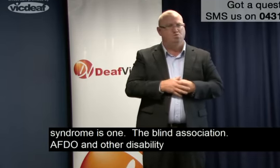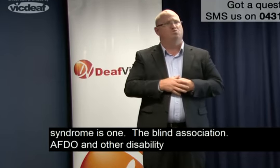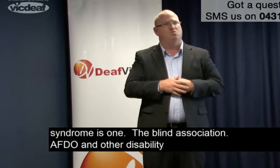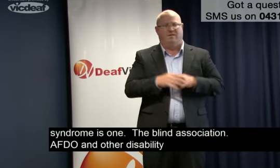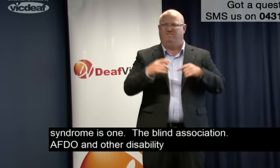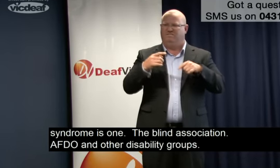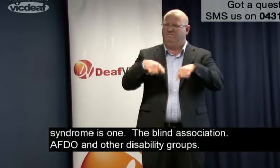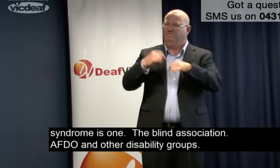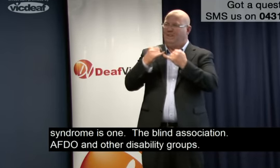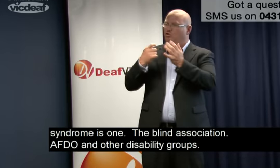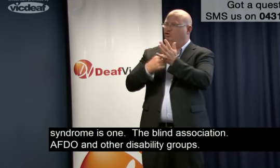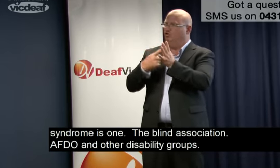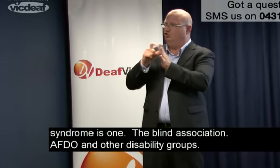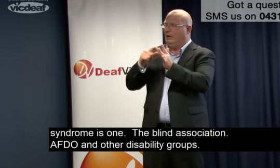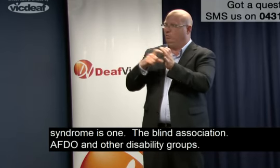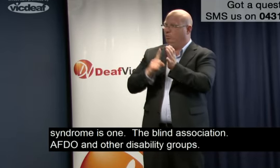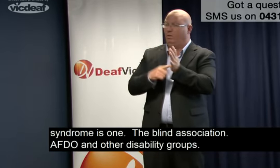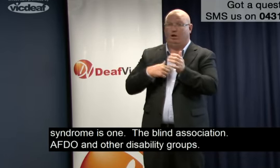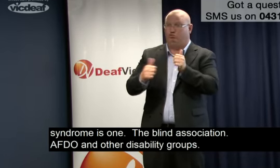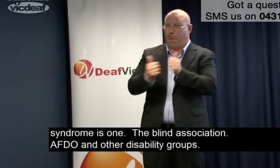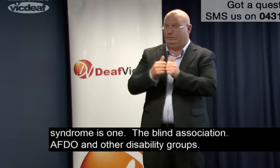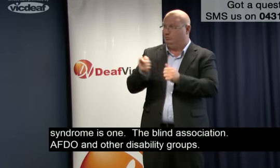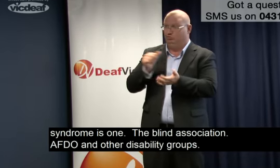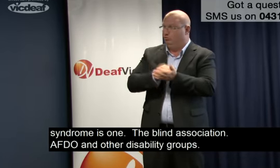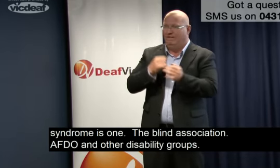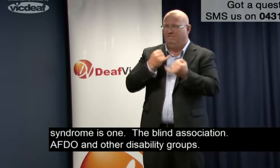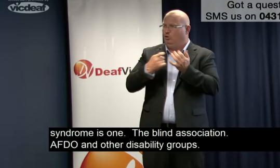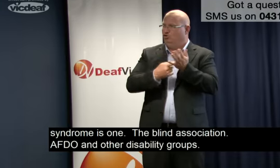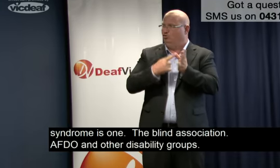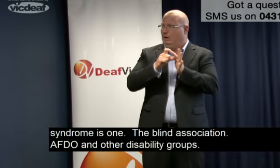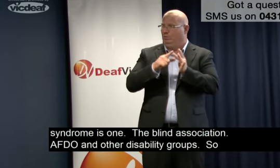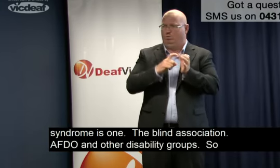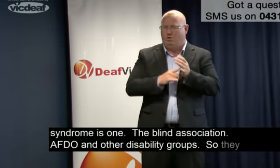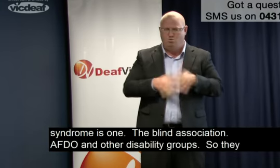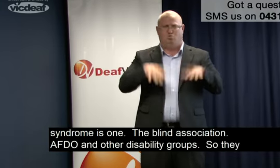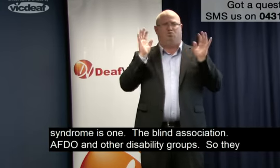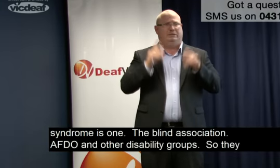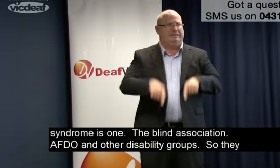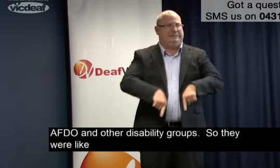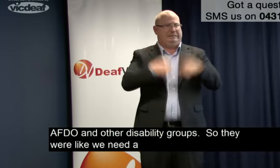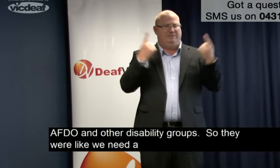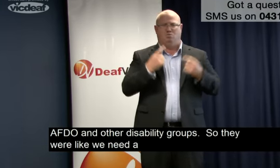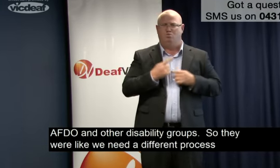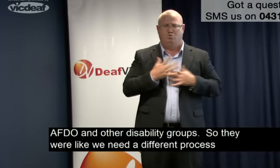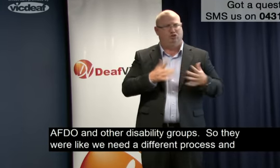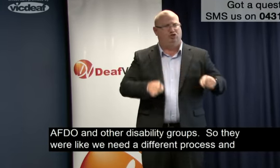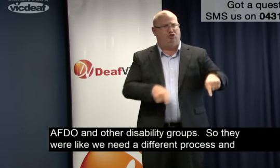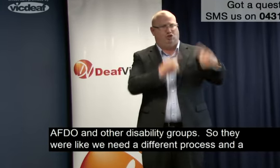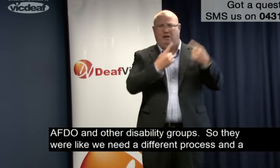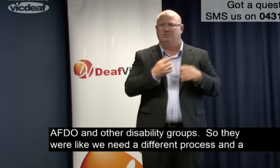And they were like, well, we need to have a different process and a different approach. And it is very radical, as you can see.